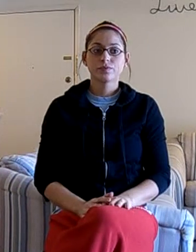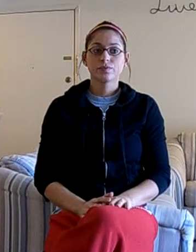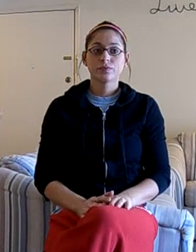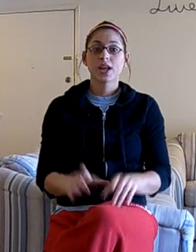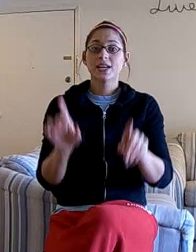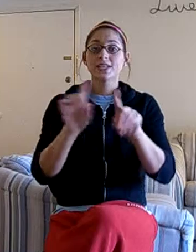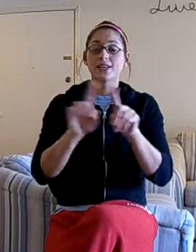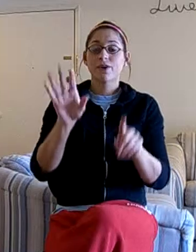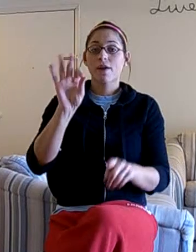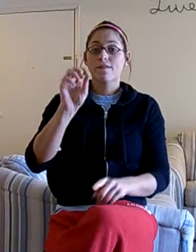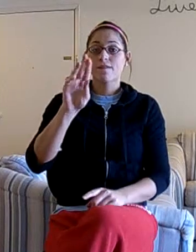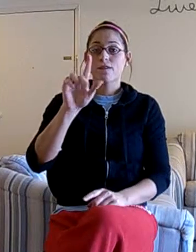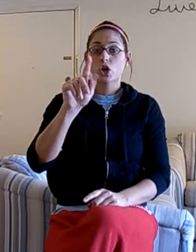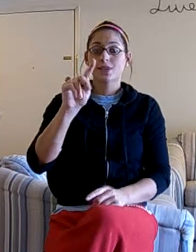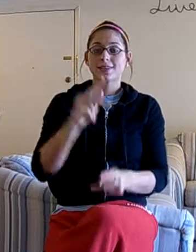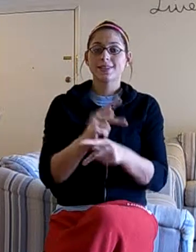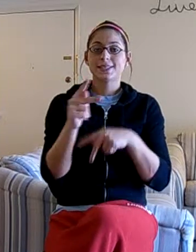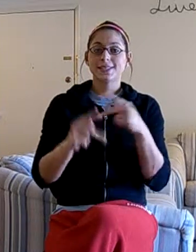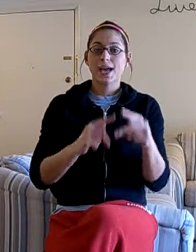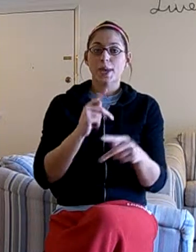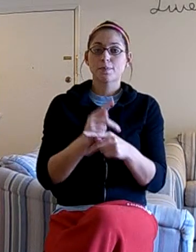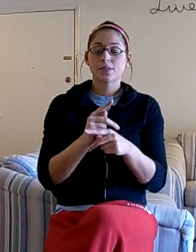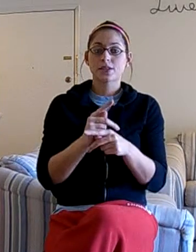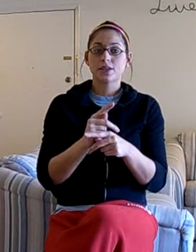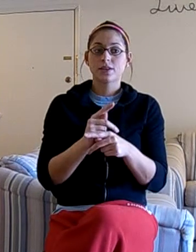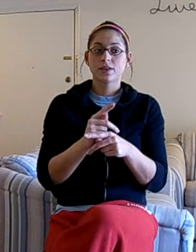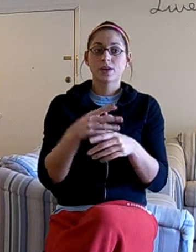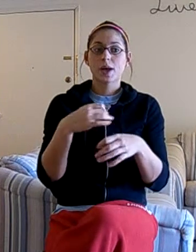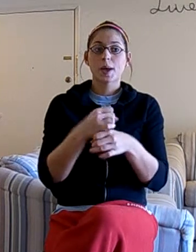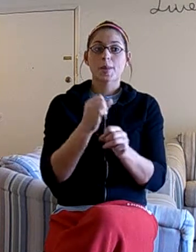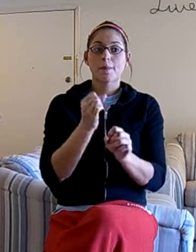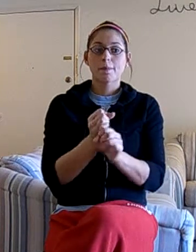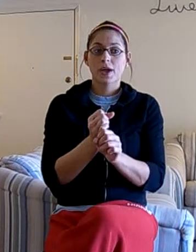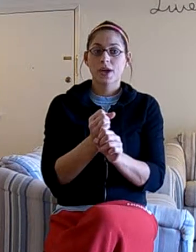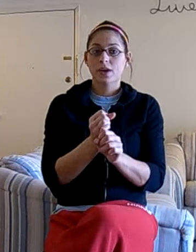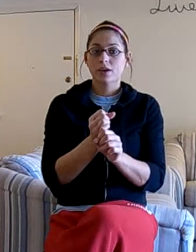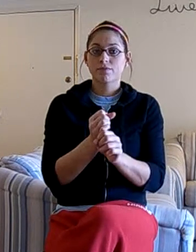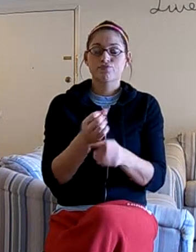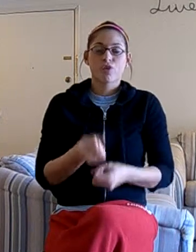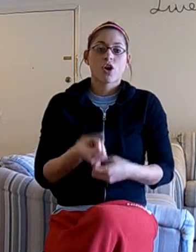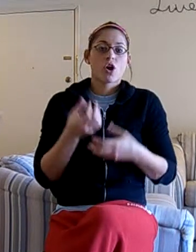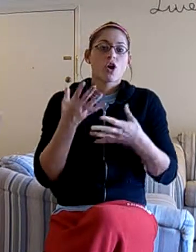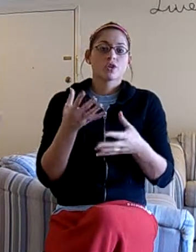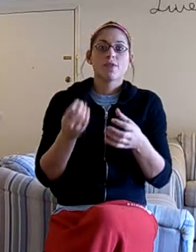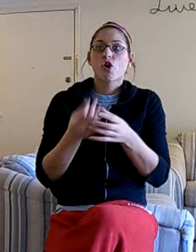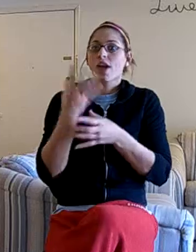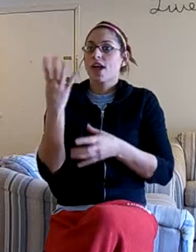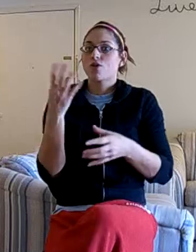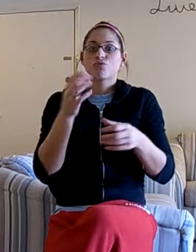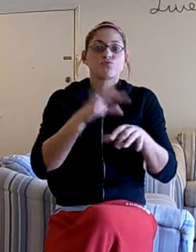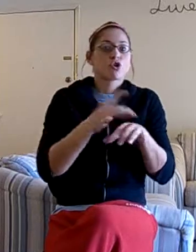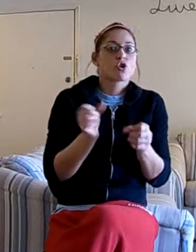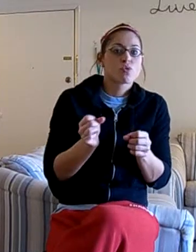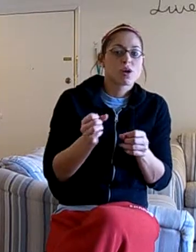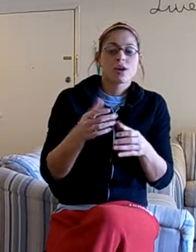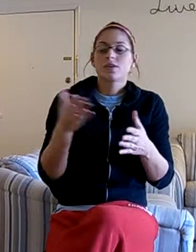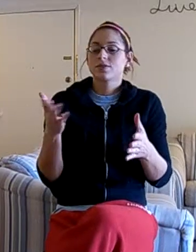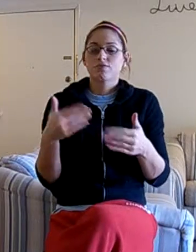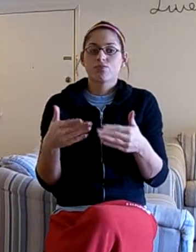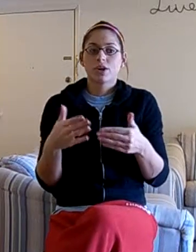fault types that are created and that cause earthquakes, volcanoes, etc. There's 3 main fault types that I